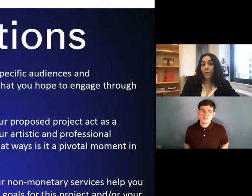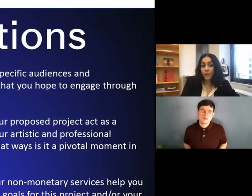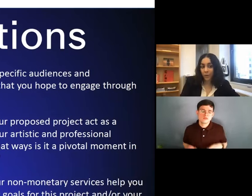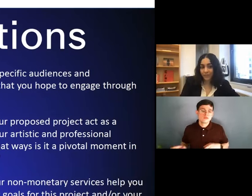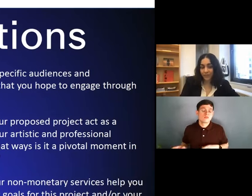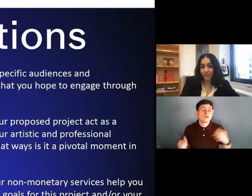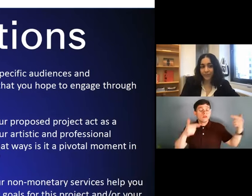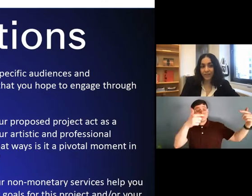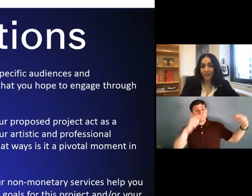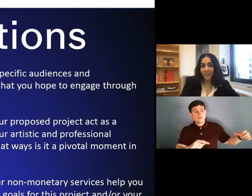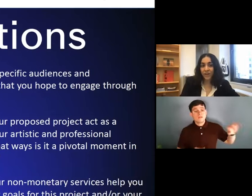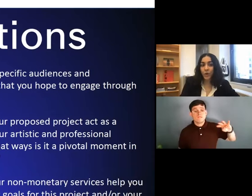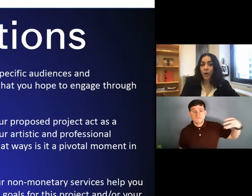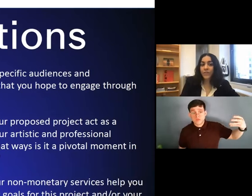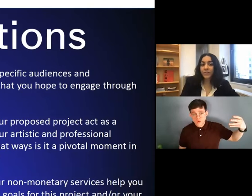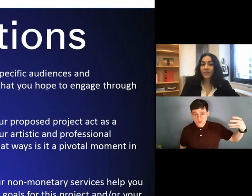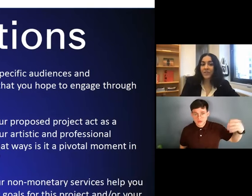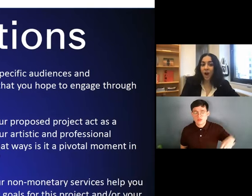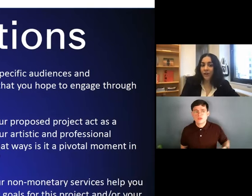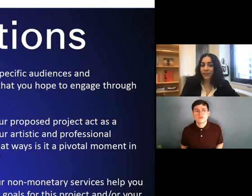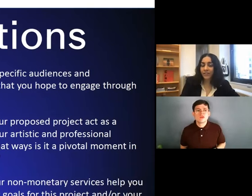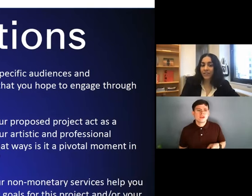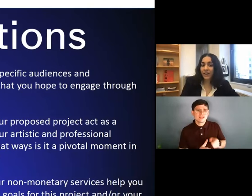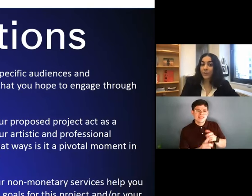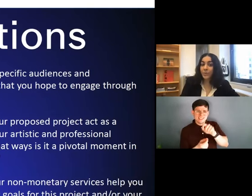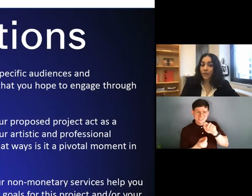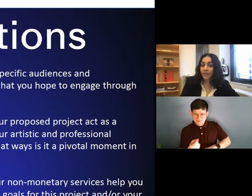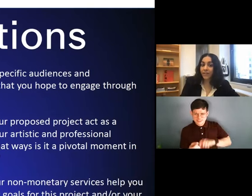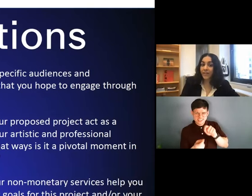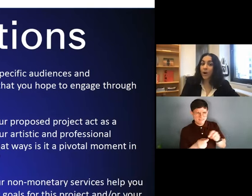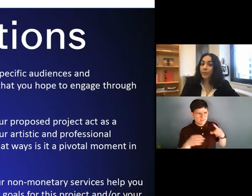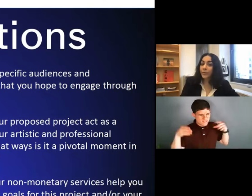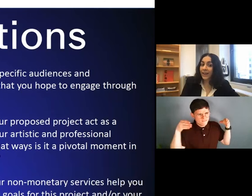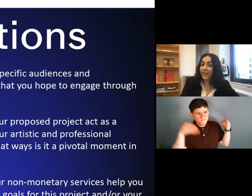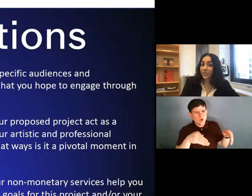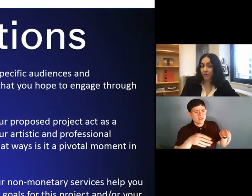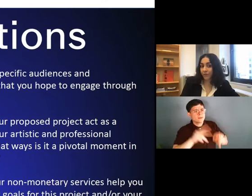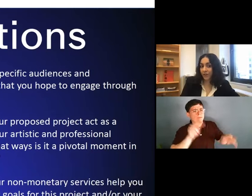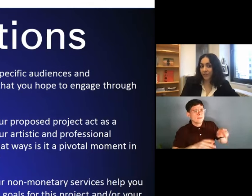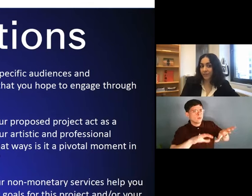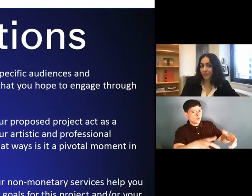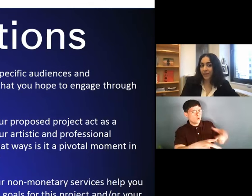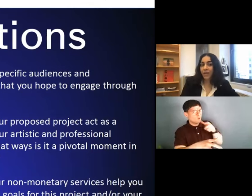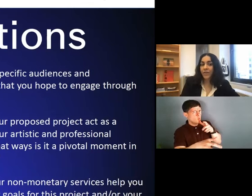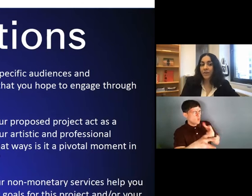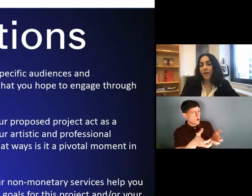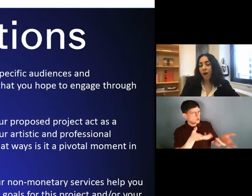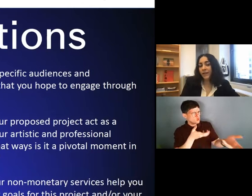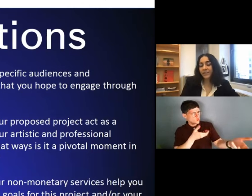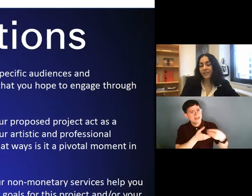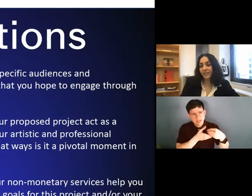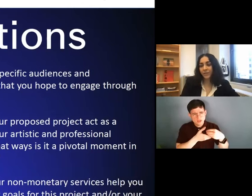The fourth question is, who are the specific audiences and communities that you hope to engage through this project? Think